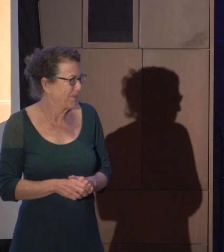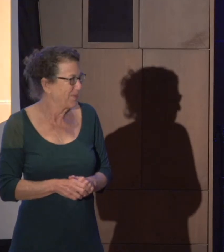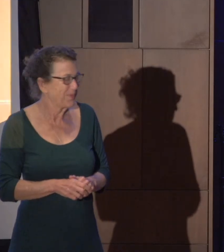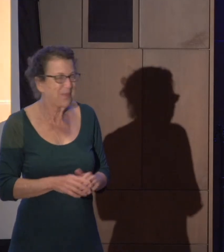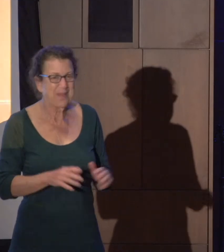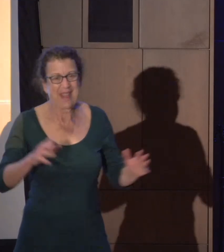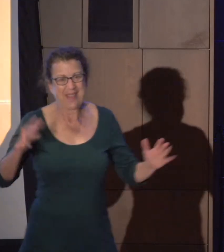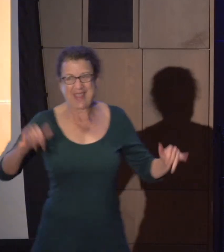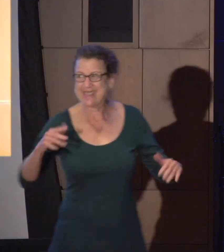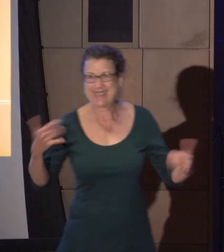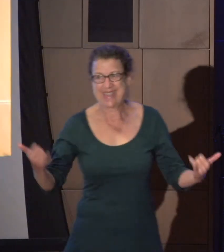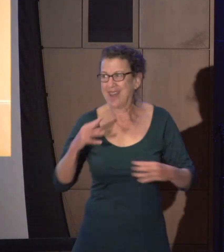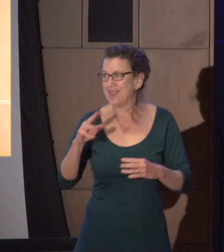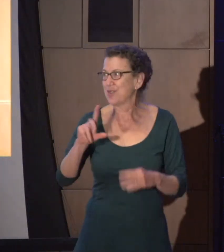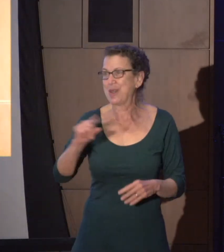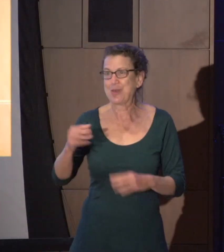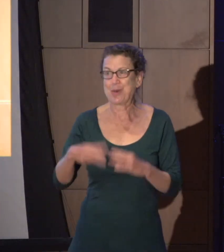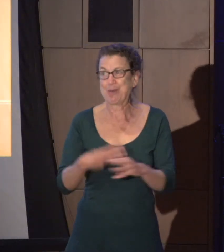This is the world we live in for now.